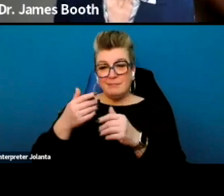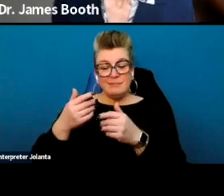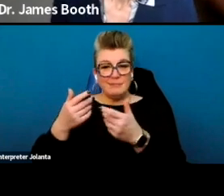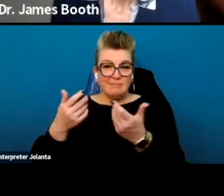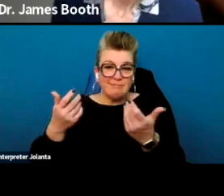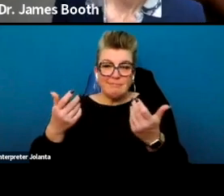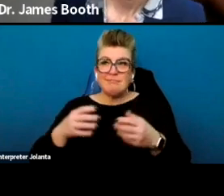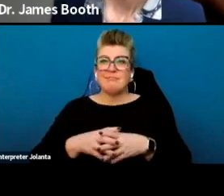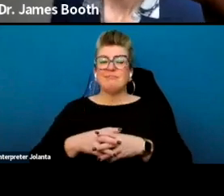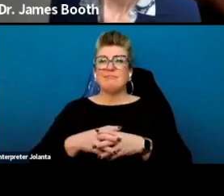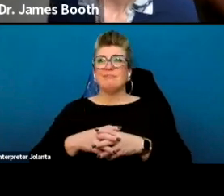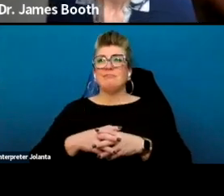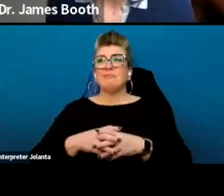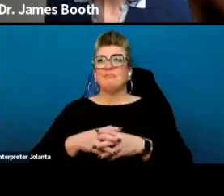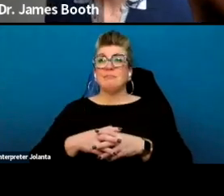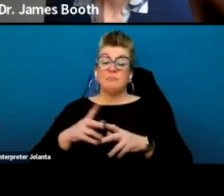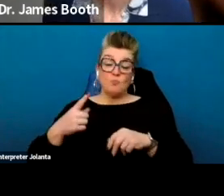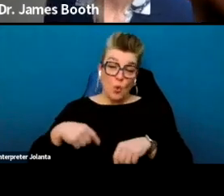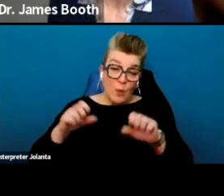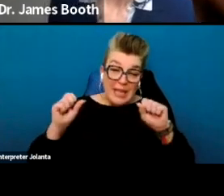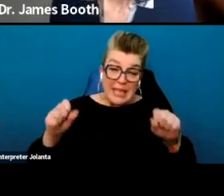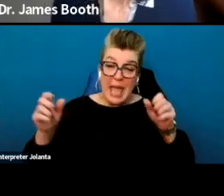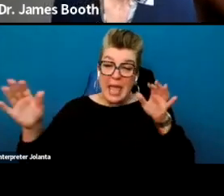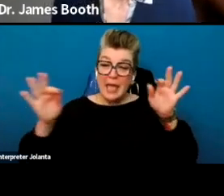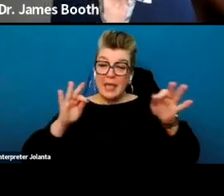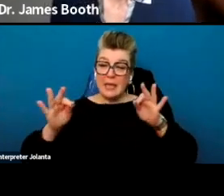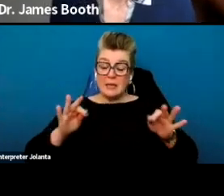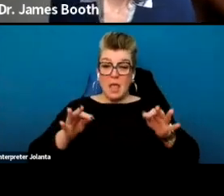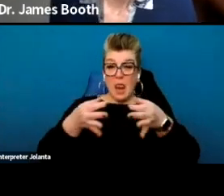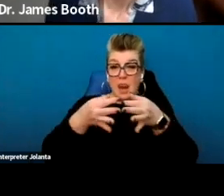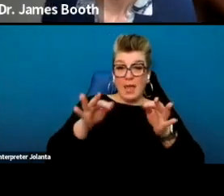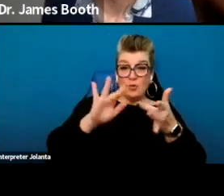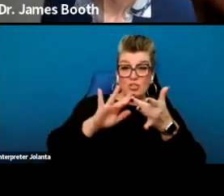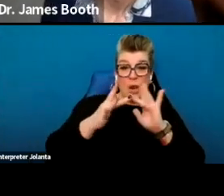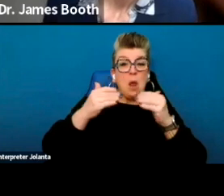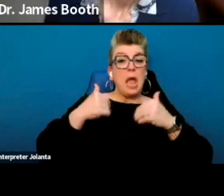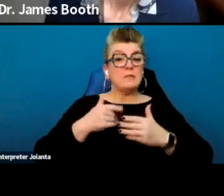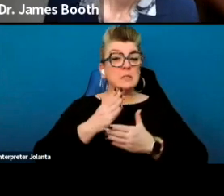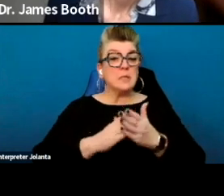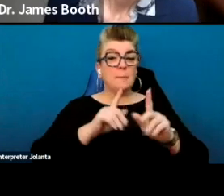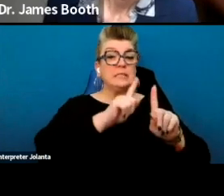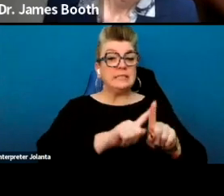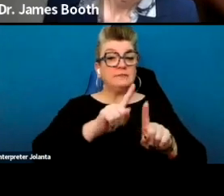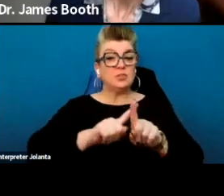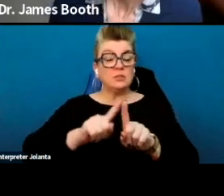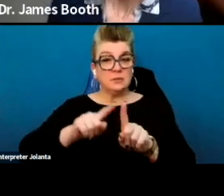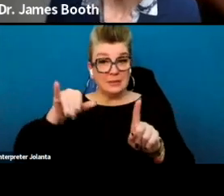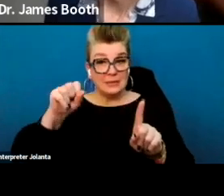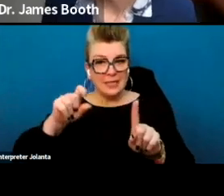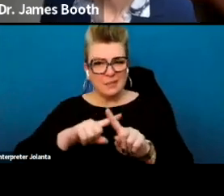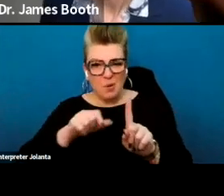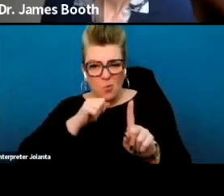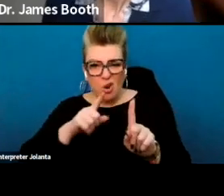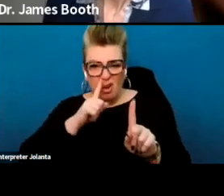point, we can say that there are some differences in the language network, but we're not quite sure what